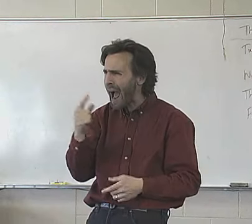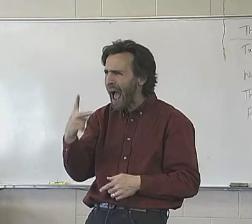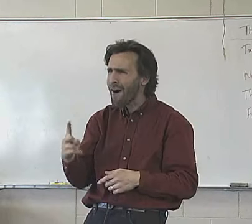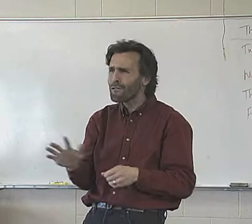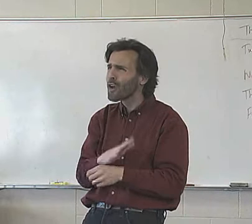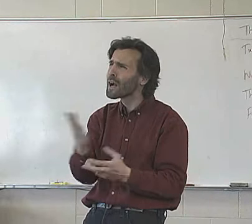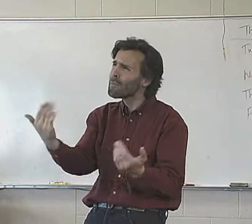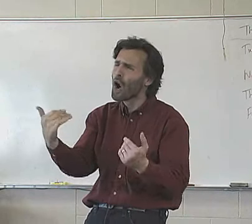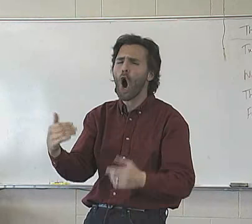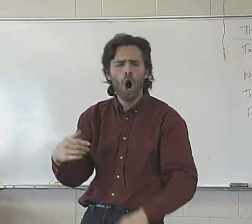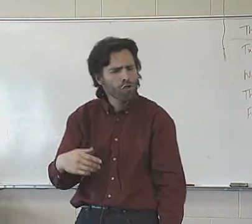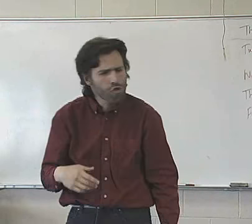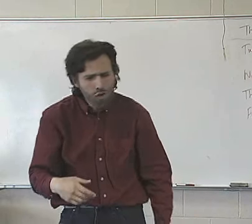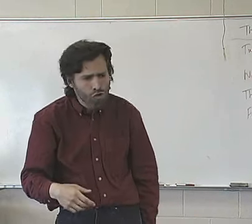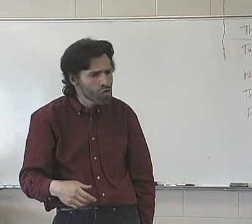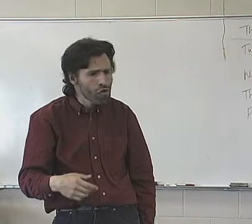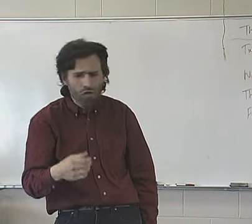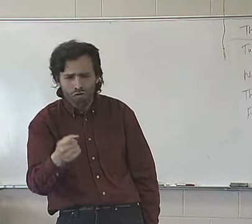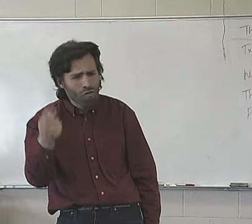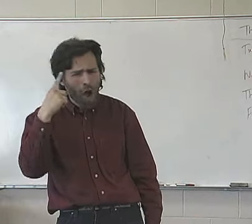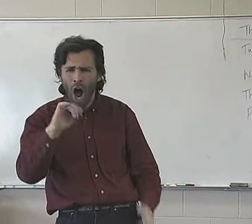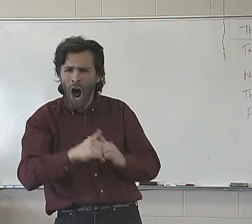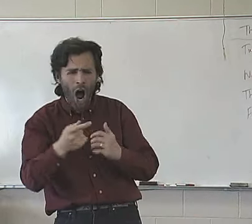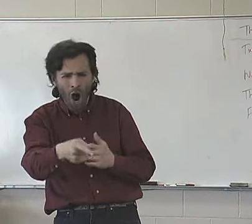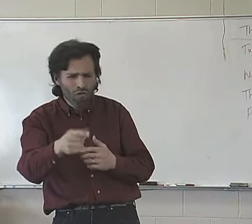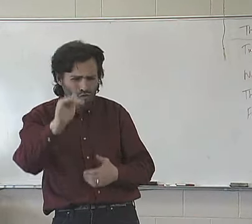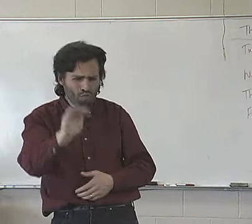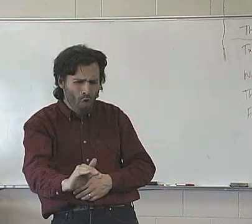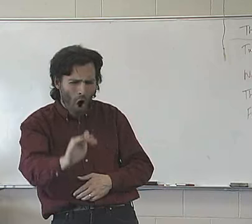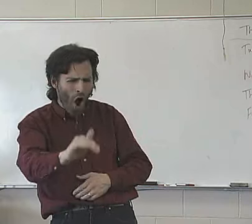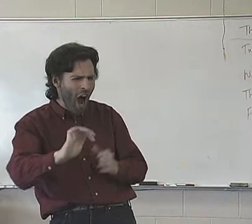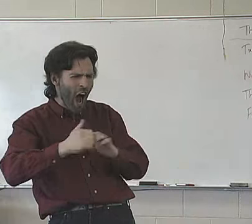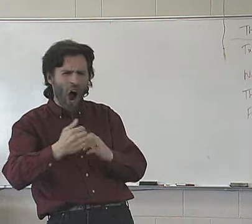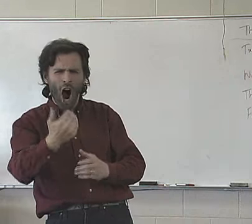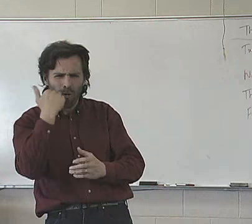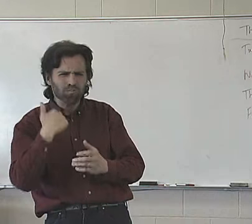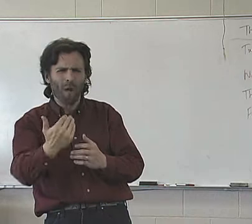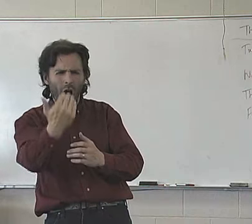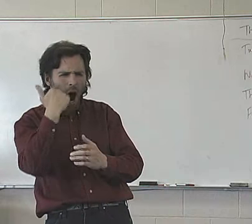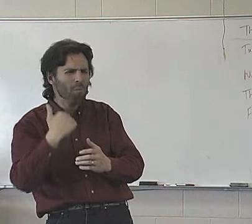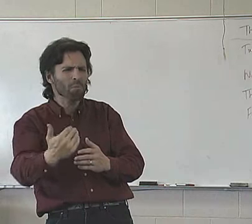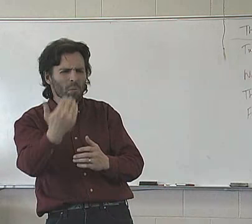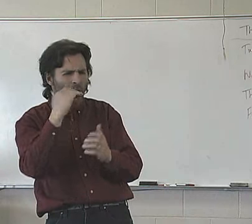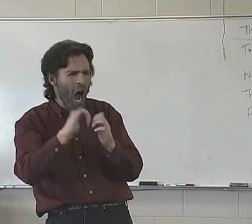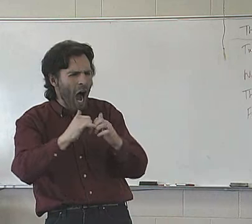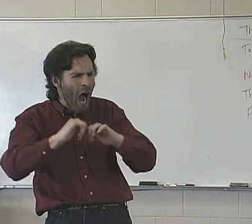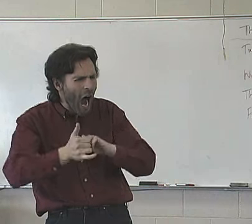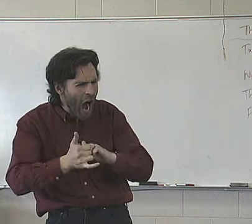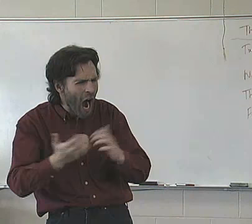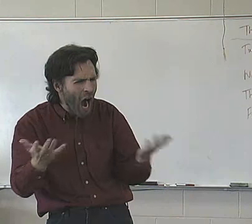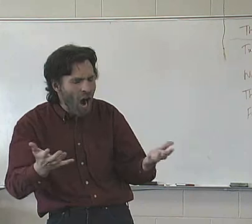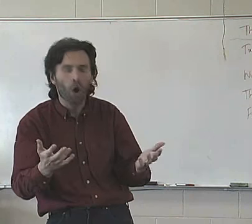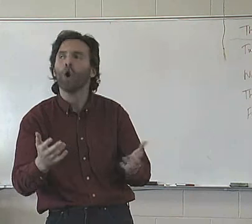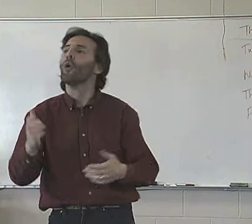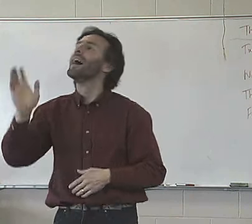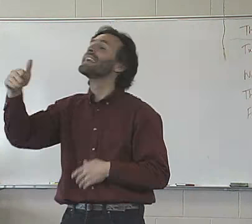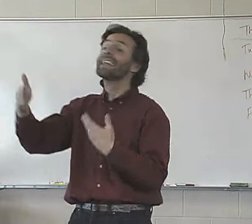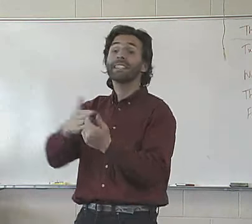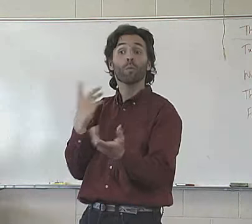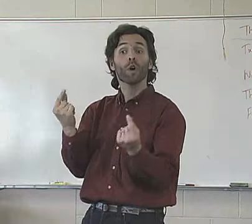Lad. "I don't get it. How do you do it? You're just such a little fella. How could you eat so much?" Well, it's easy. Here's what you do. You get